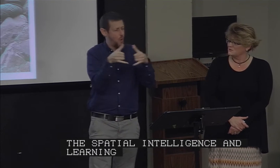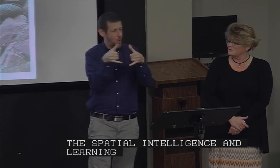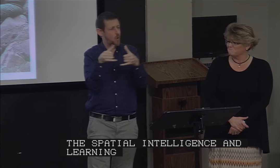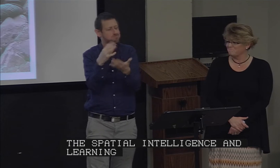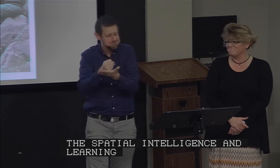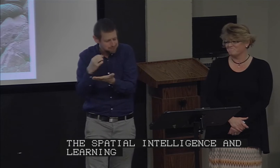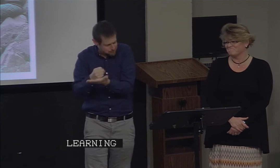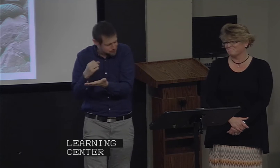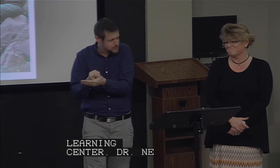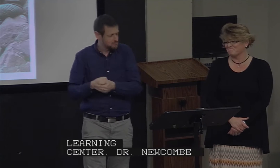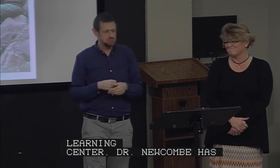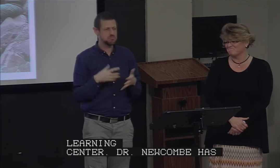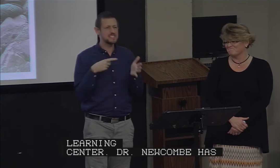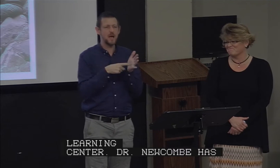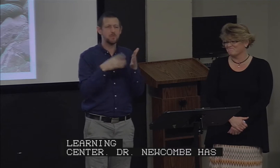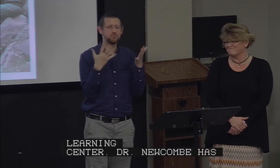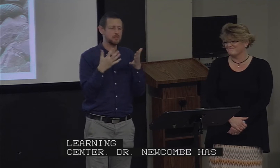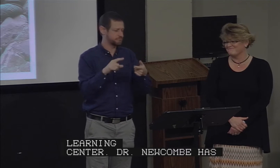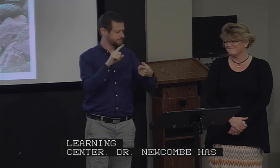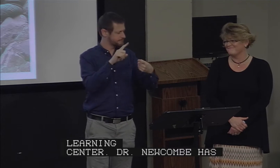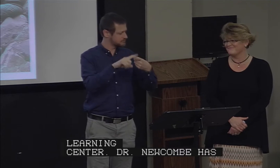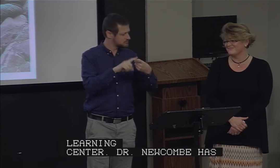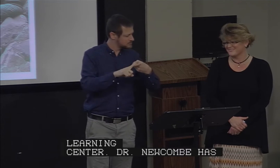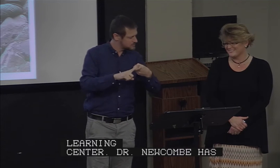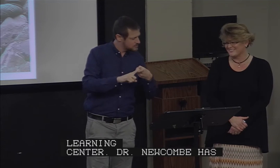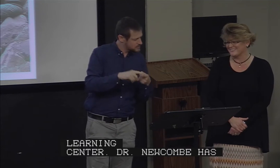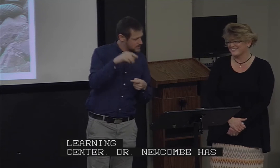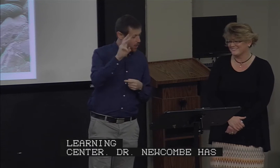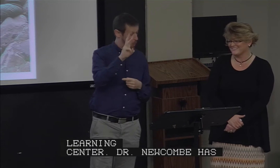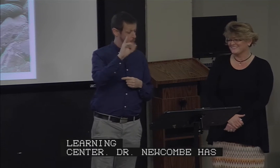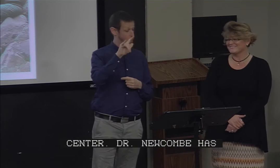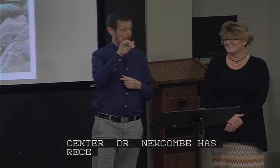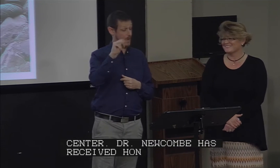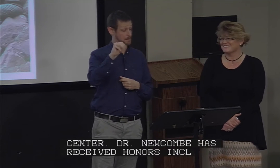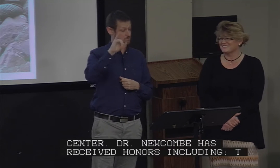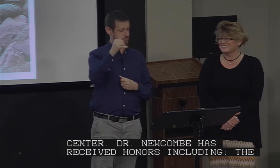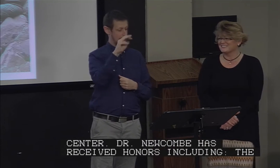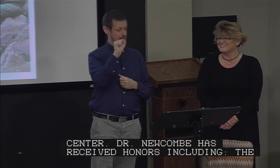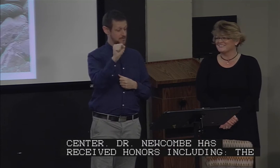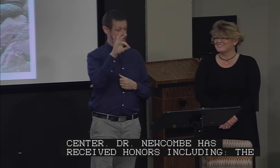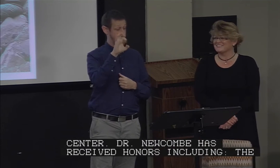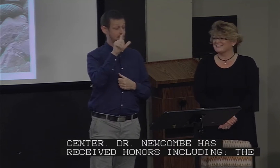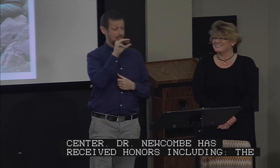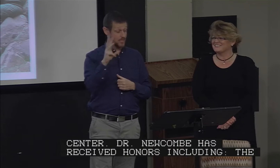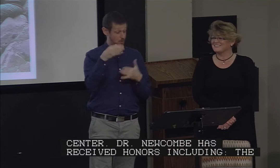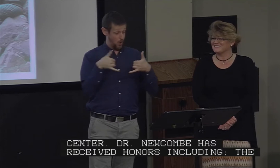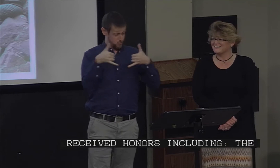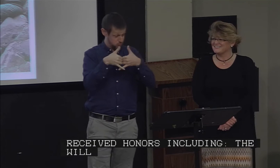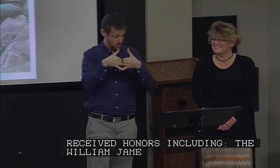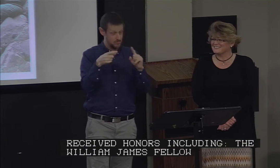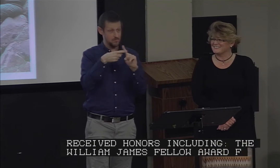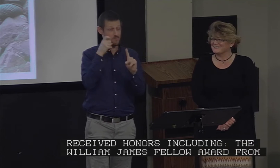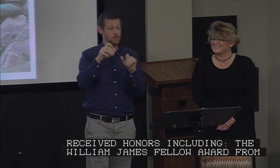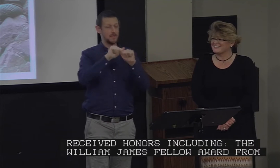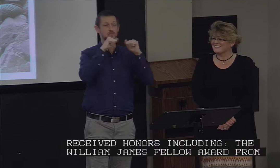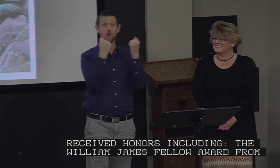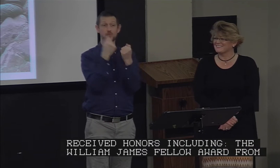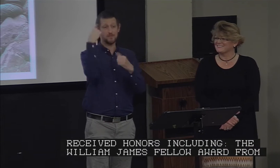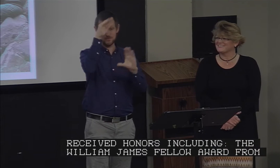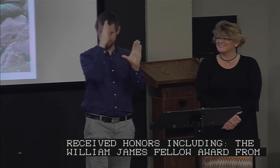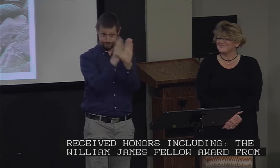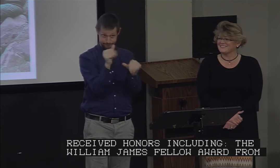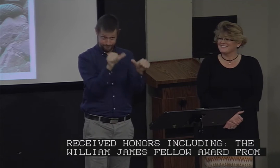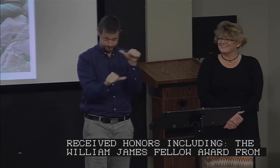Dr. Newcombe has received multiple honors, including the William James Fellow Award from